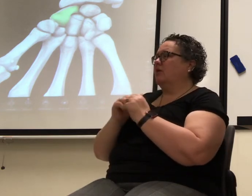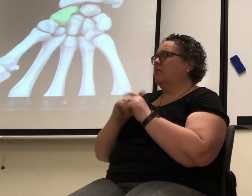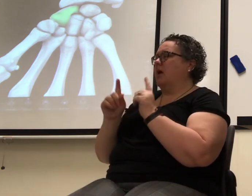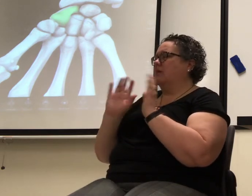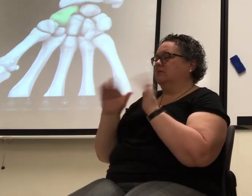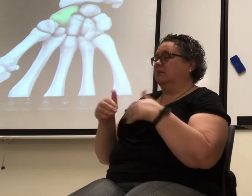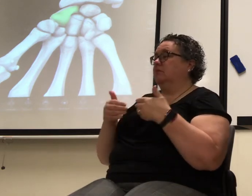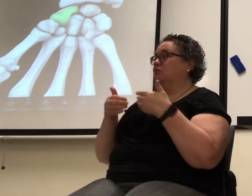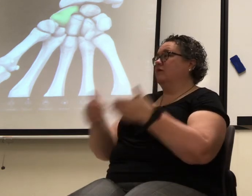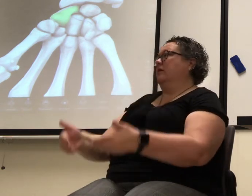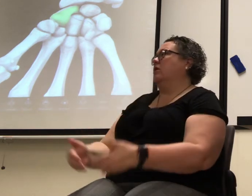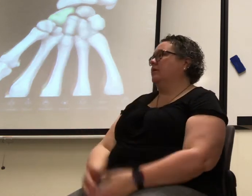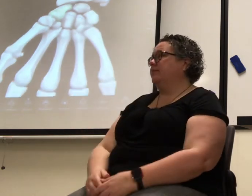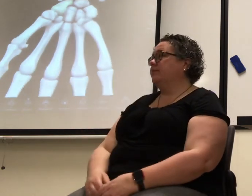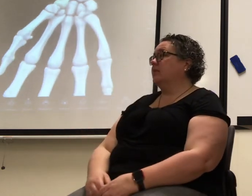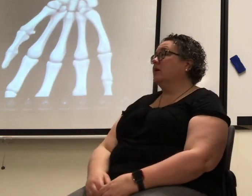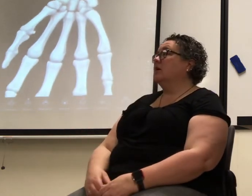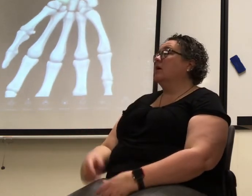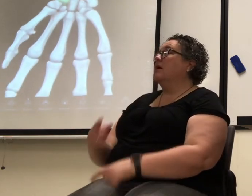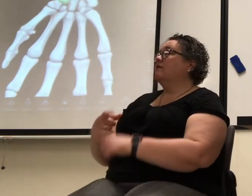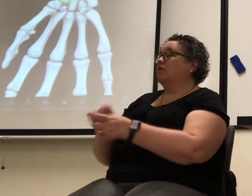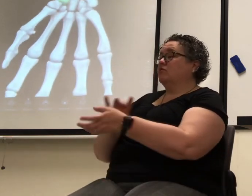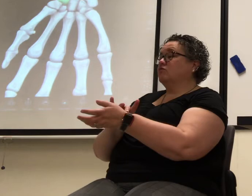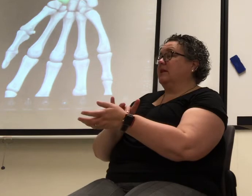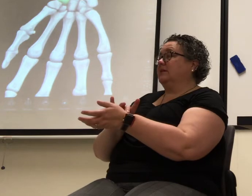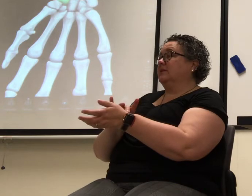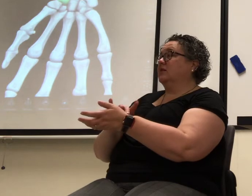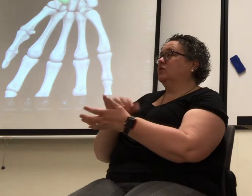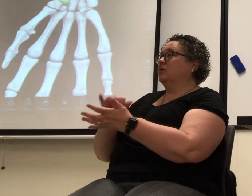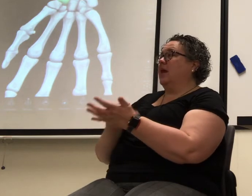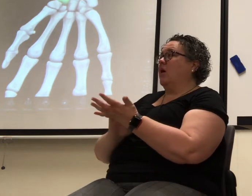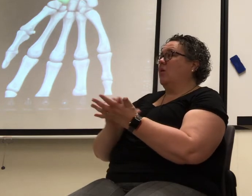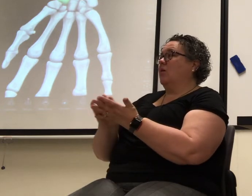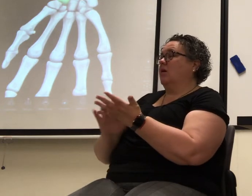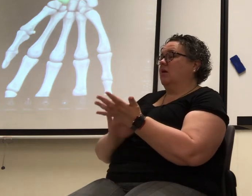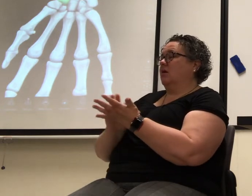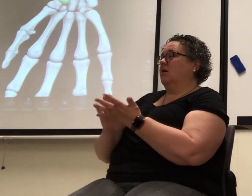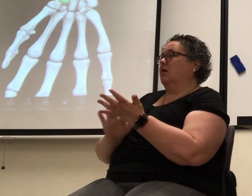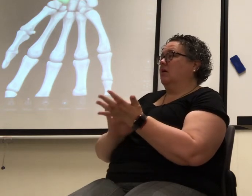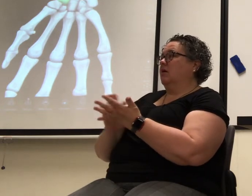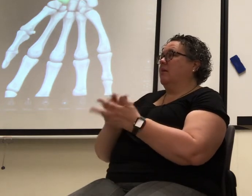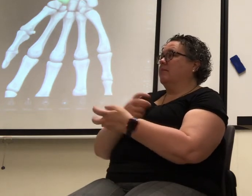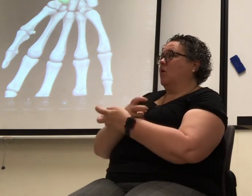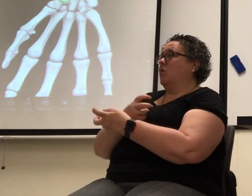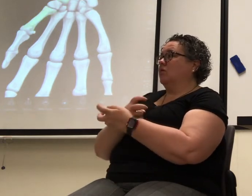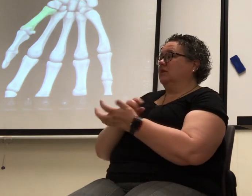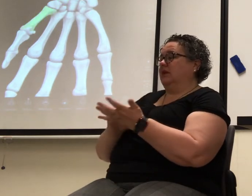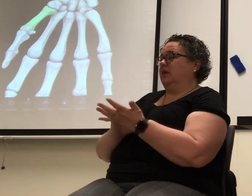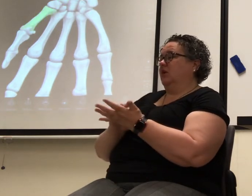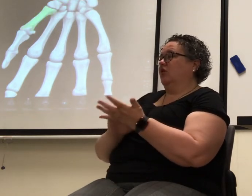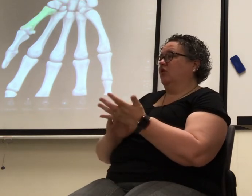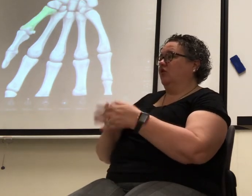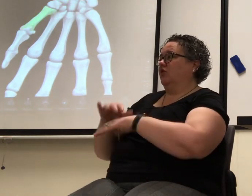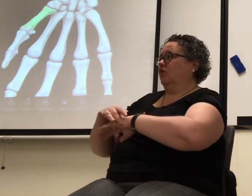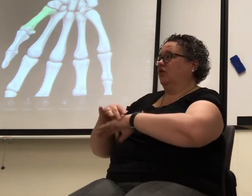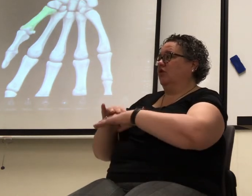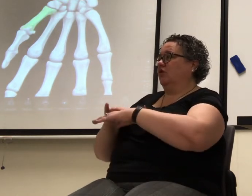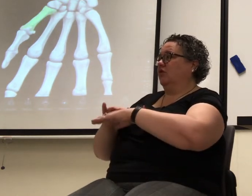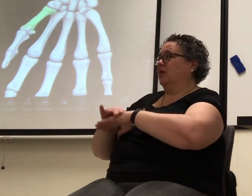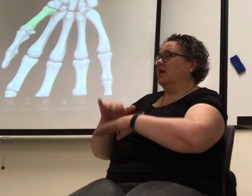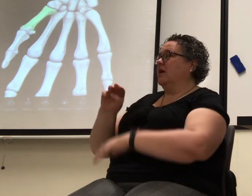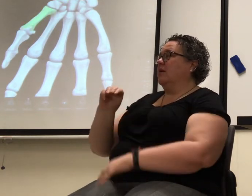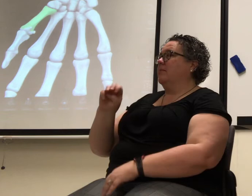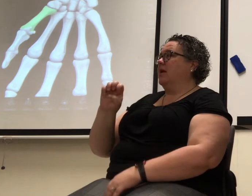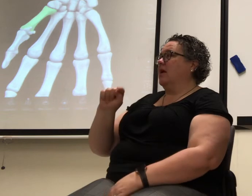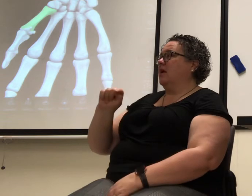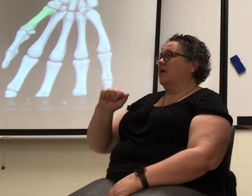moving on. From wrist to the bones of the palm of your hand are the metacarpals, and I have highlighted